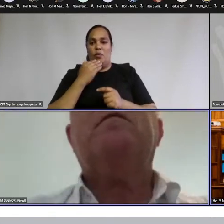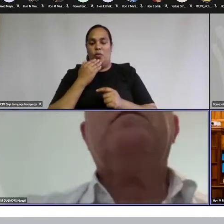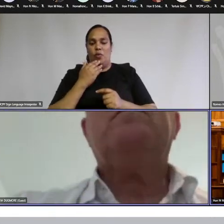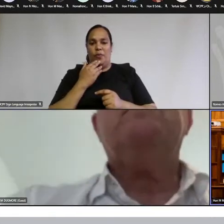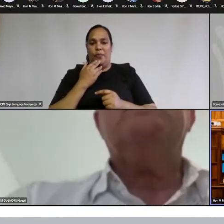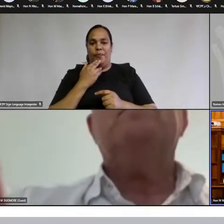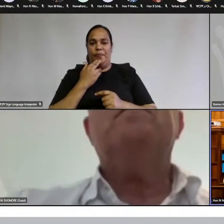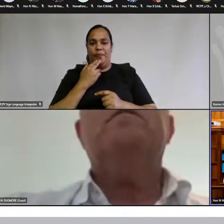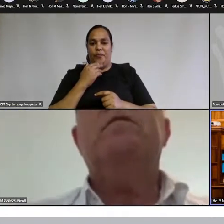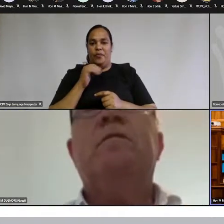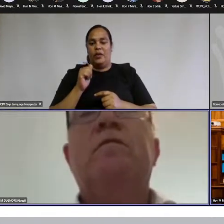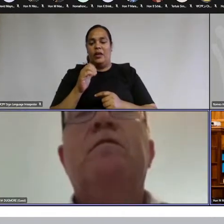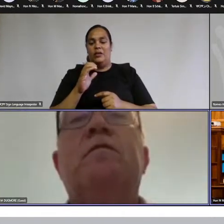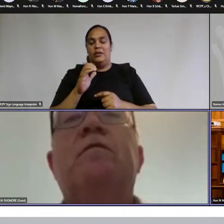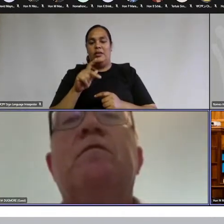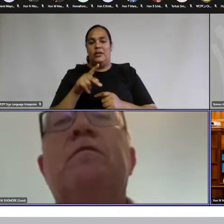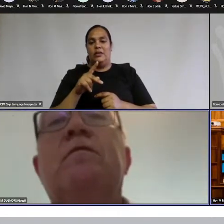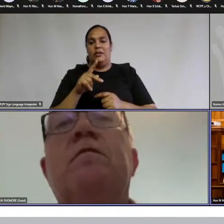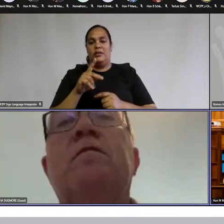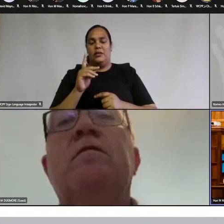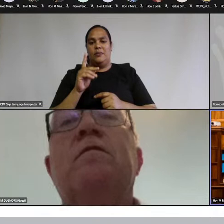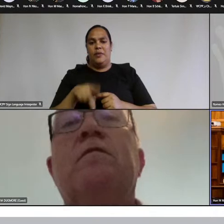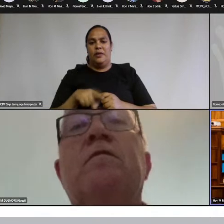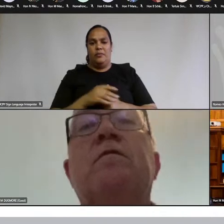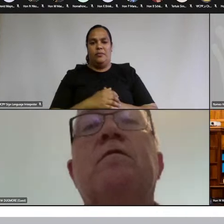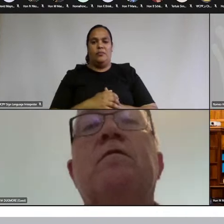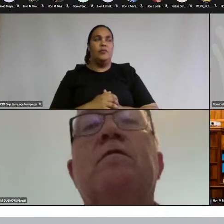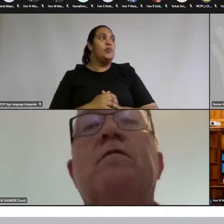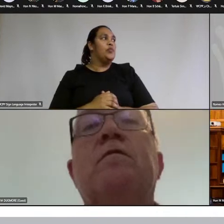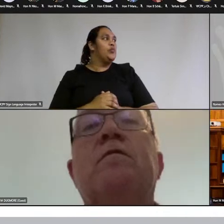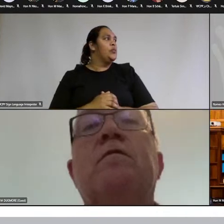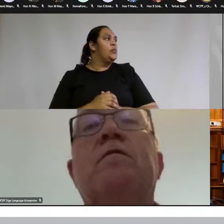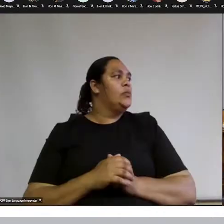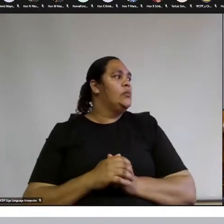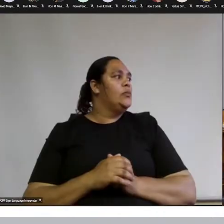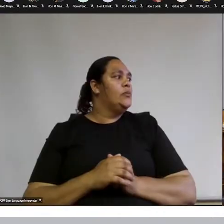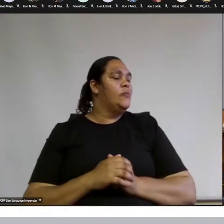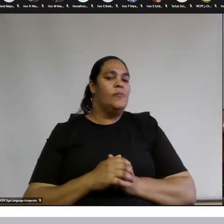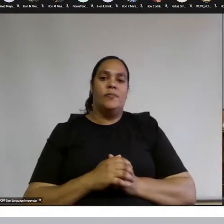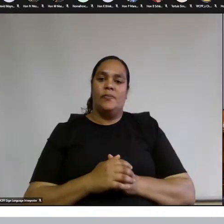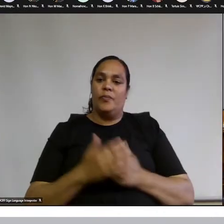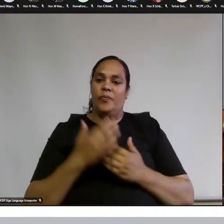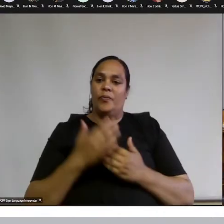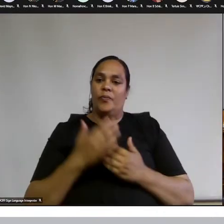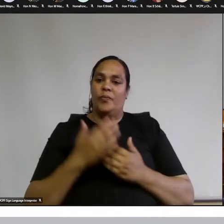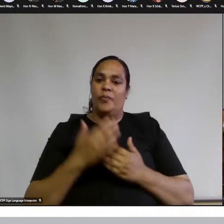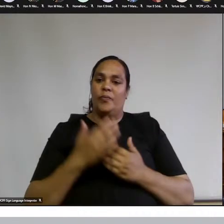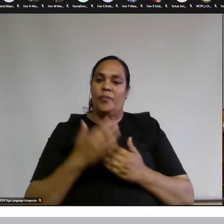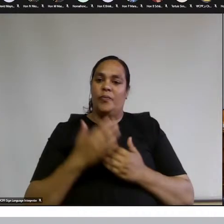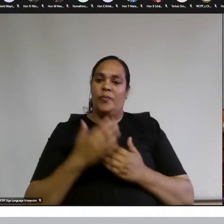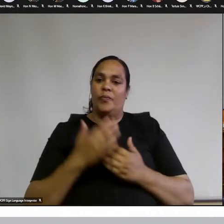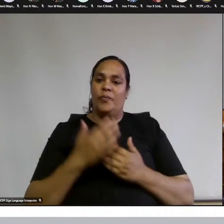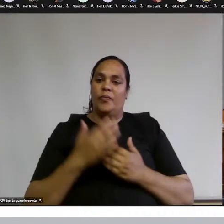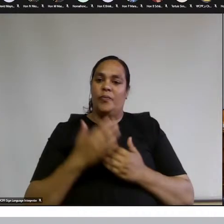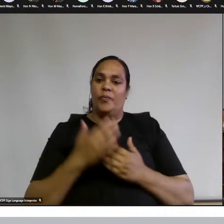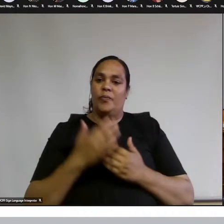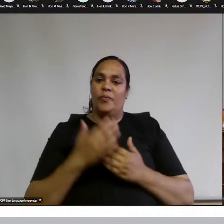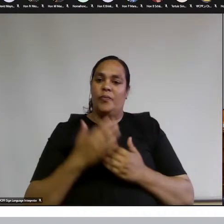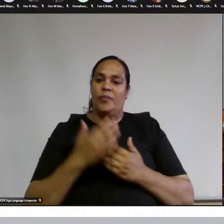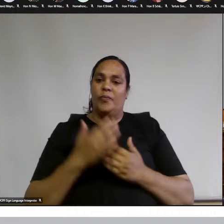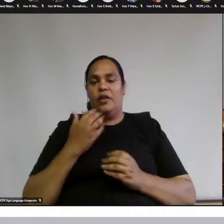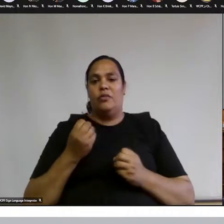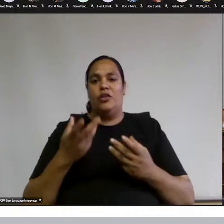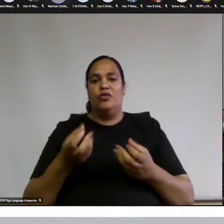the ACTP Honourable Christians. Thank you, Speaker. Speaker, thank you for